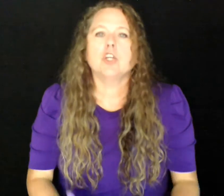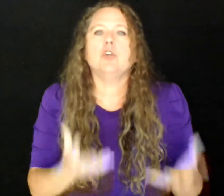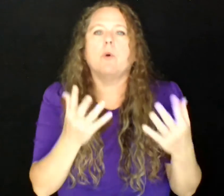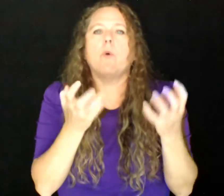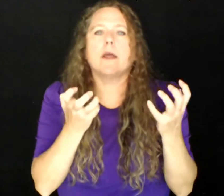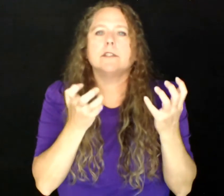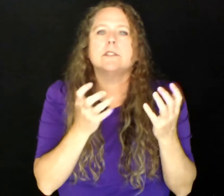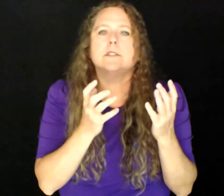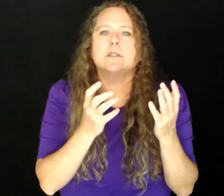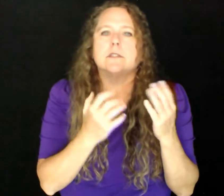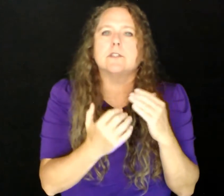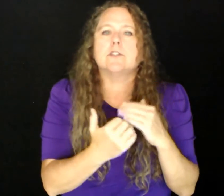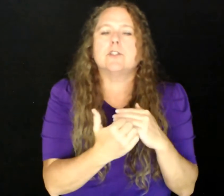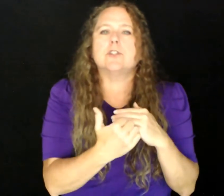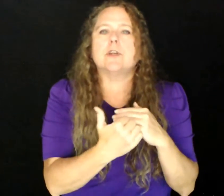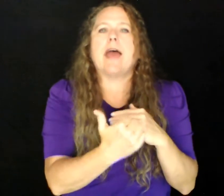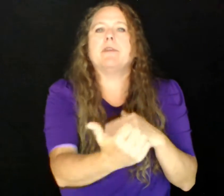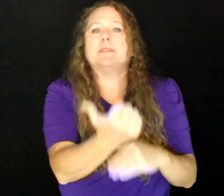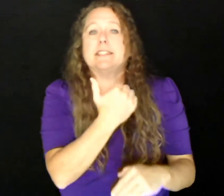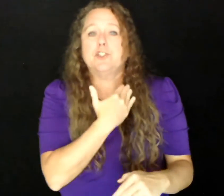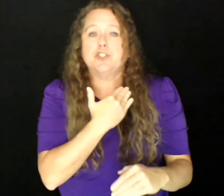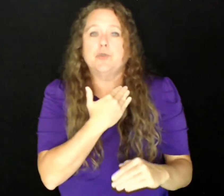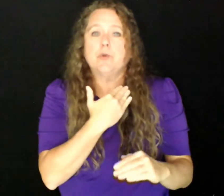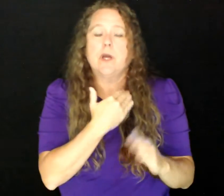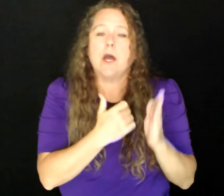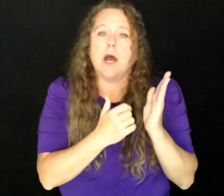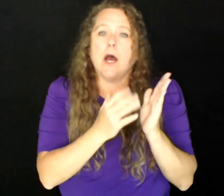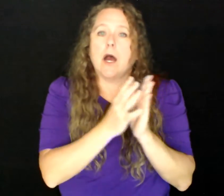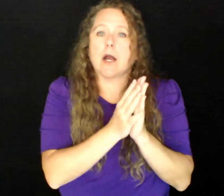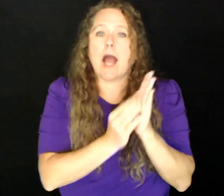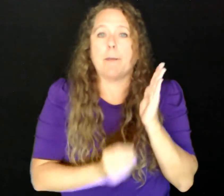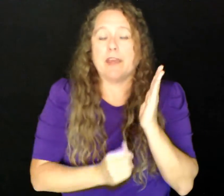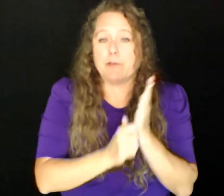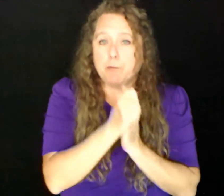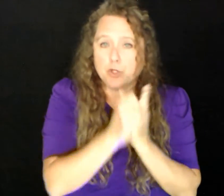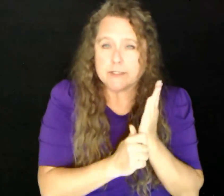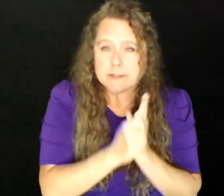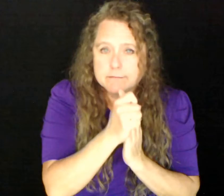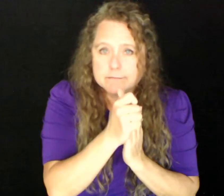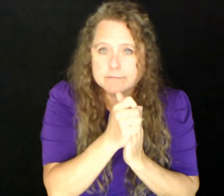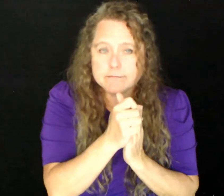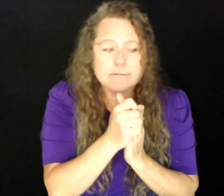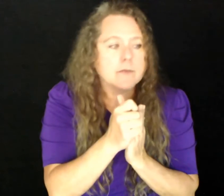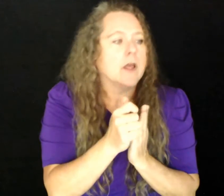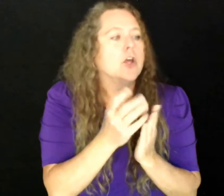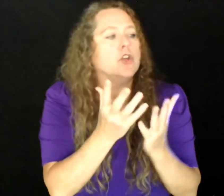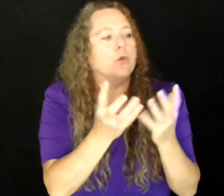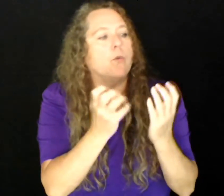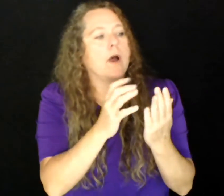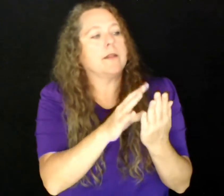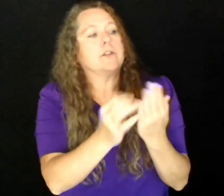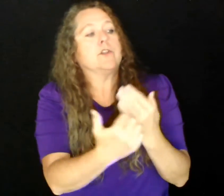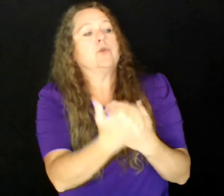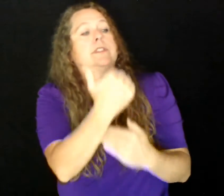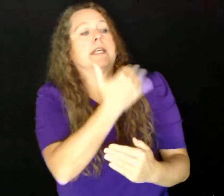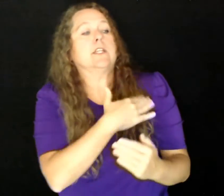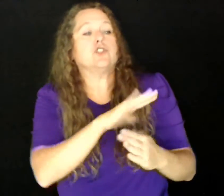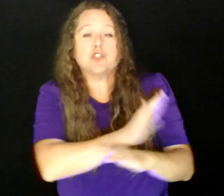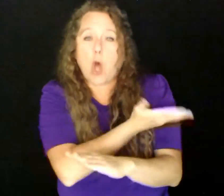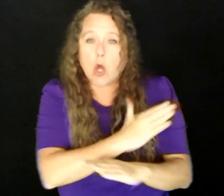You will want to have them send you a copy of the bulletin. You will want to send